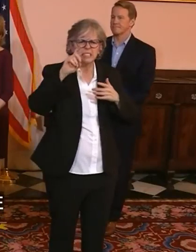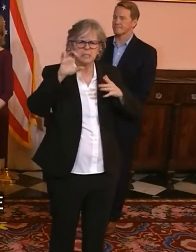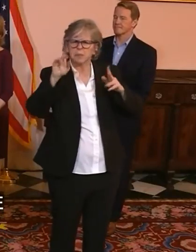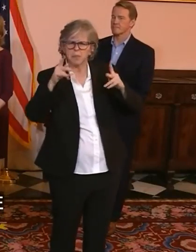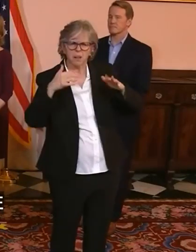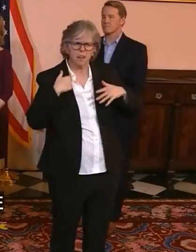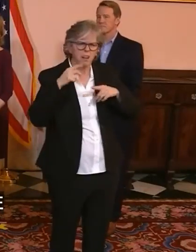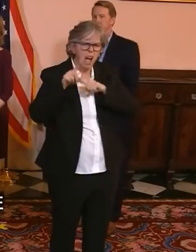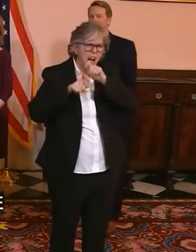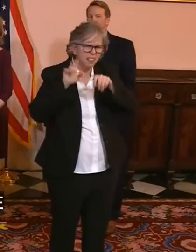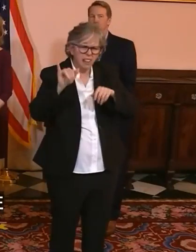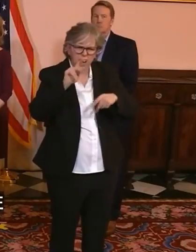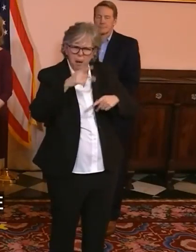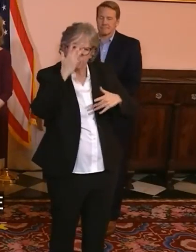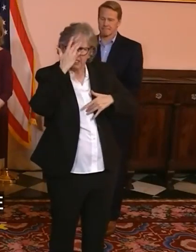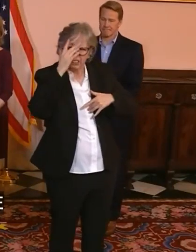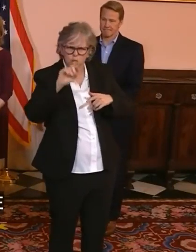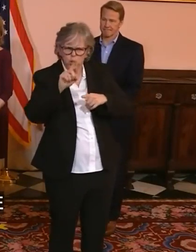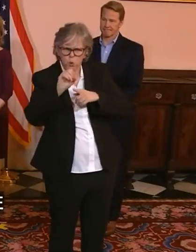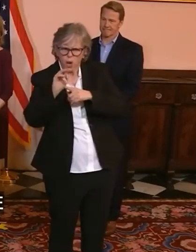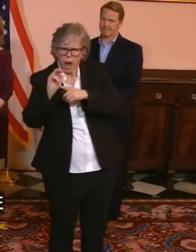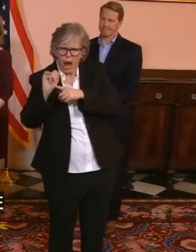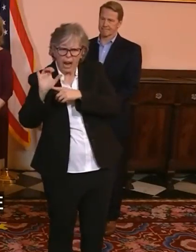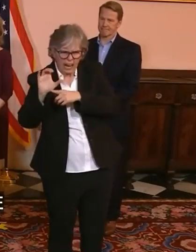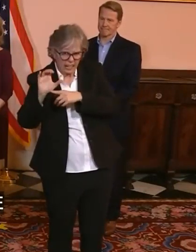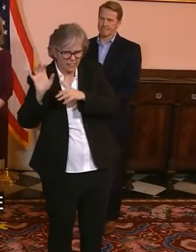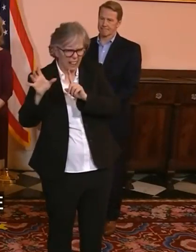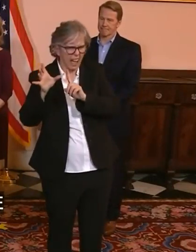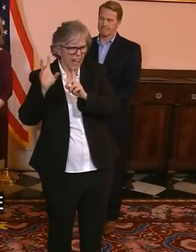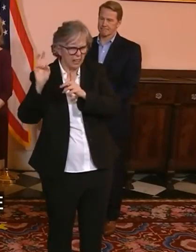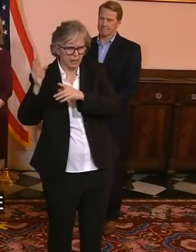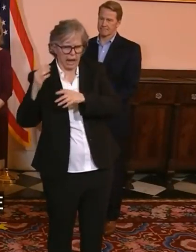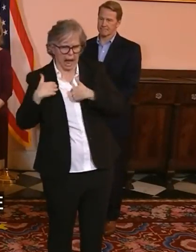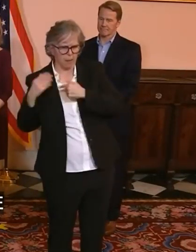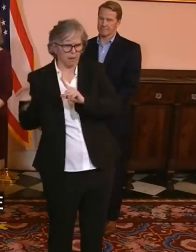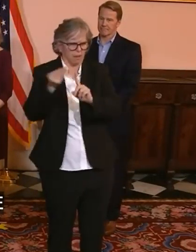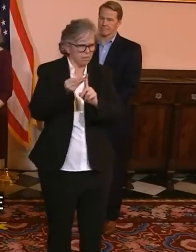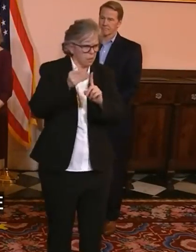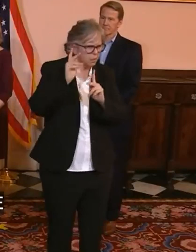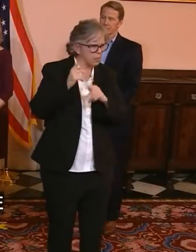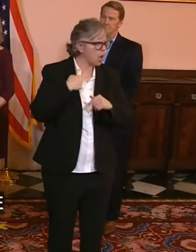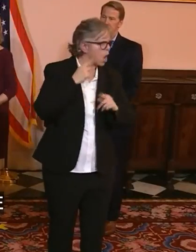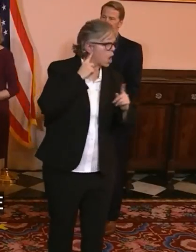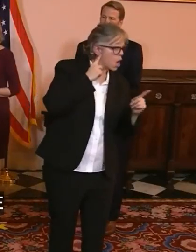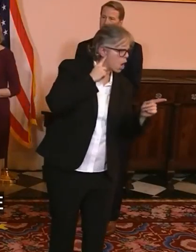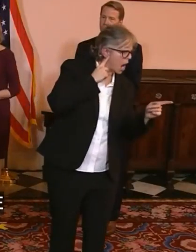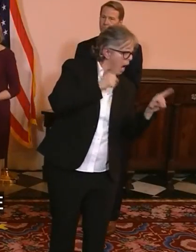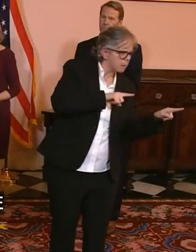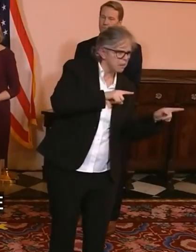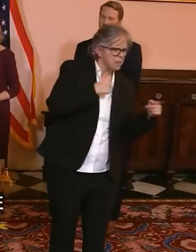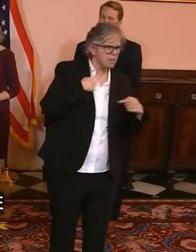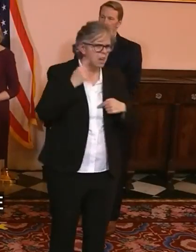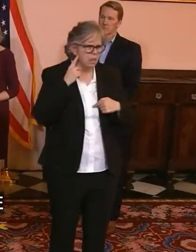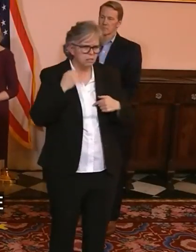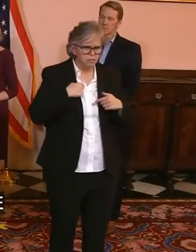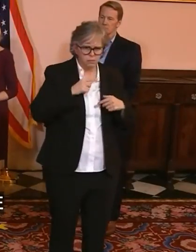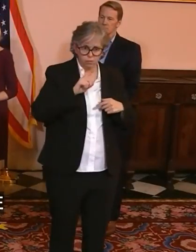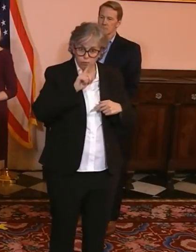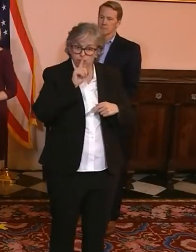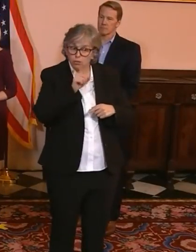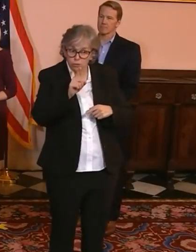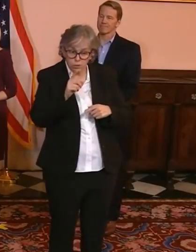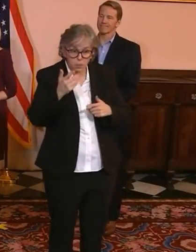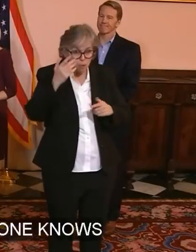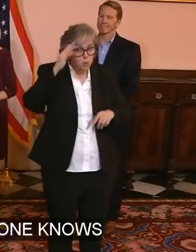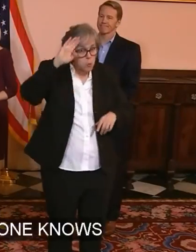and what was going on in the market in Wuhan. I don't know if everyone knows, but the state of Ohio is actually a sister